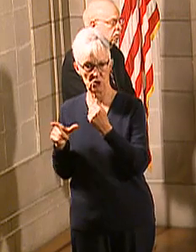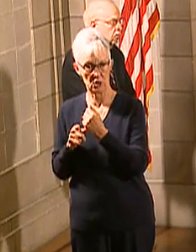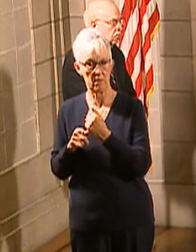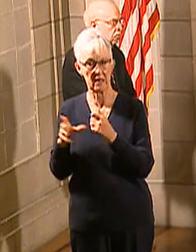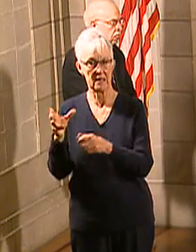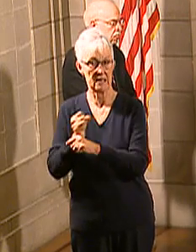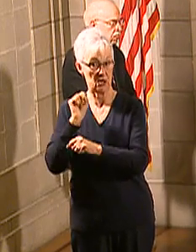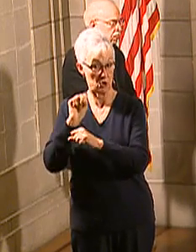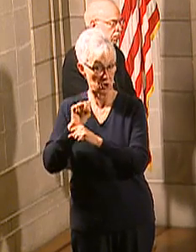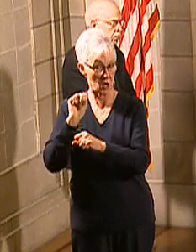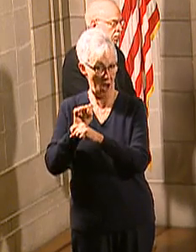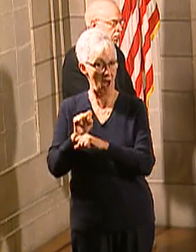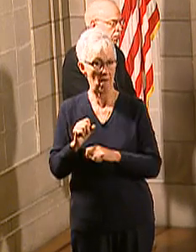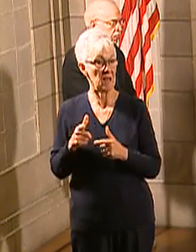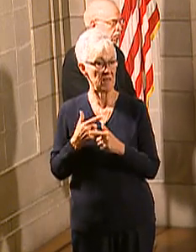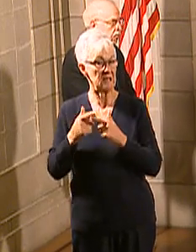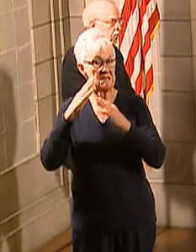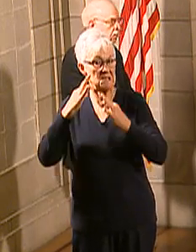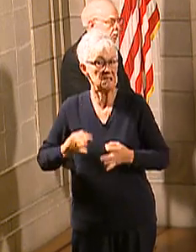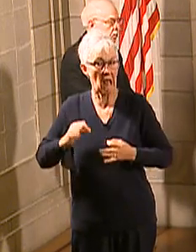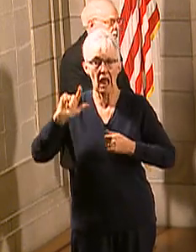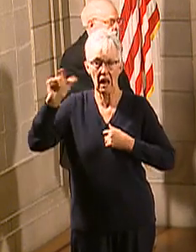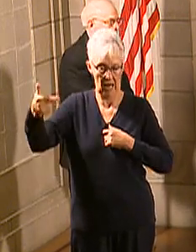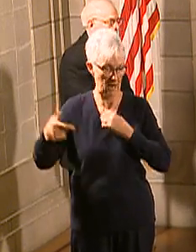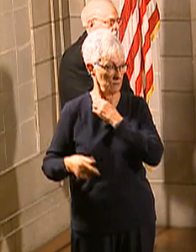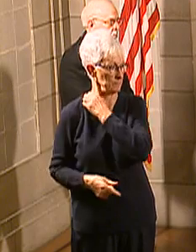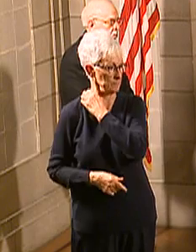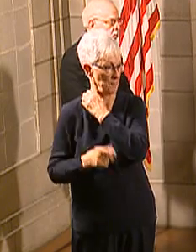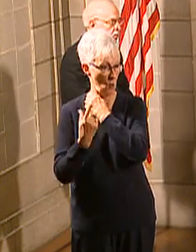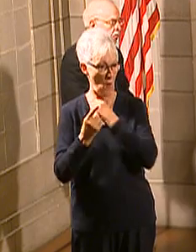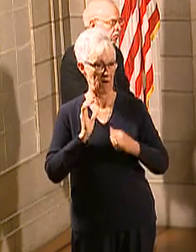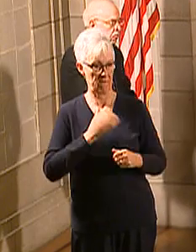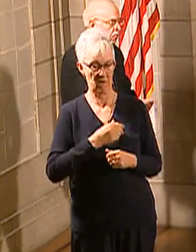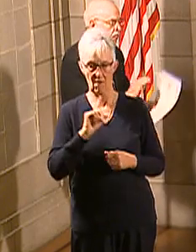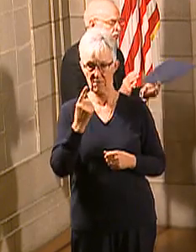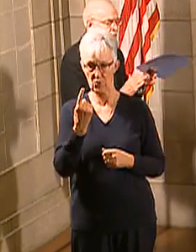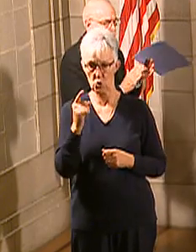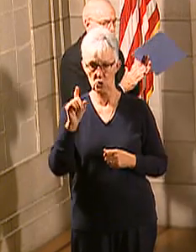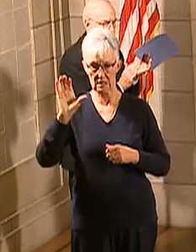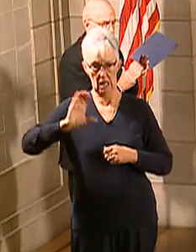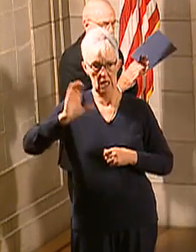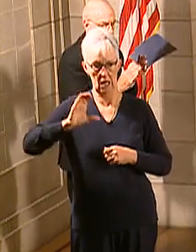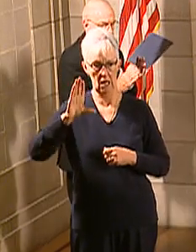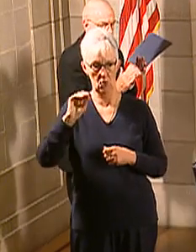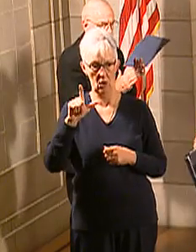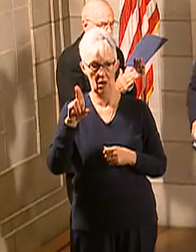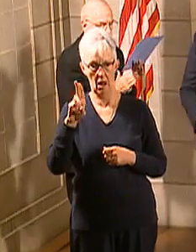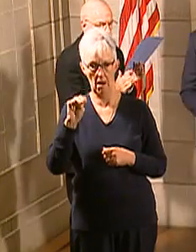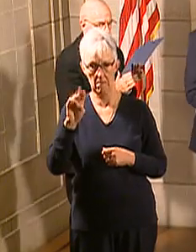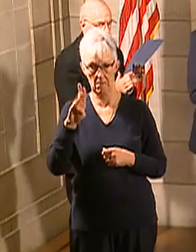and appreciate, again, their work in being one of our first Columbus area businesses.